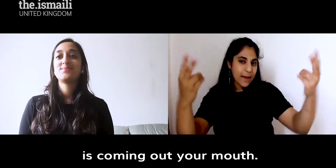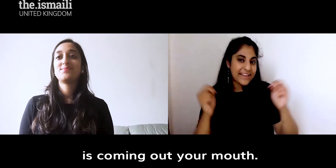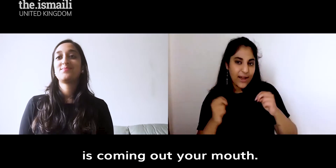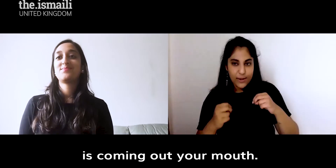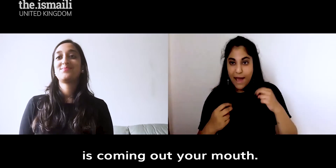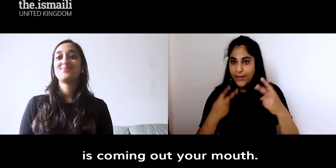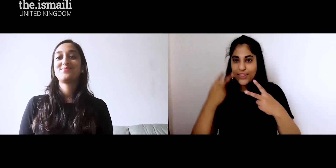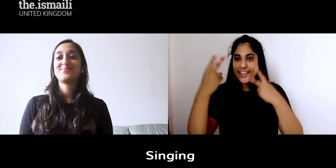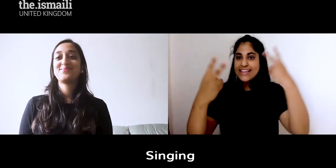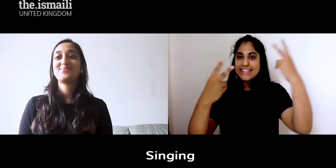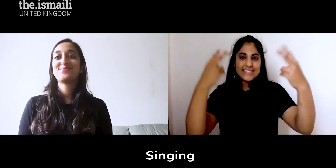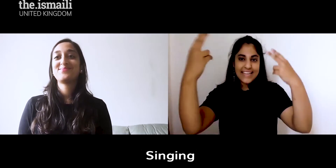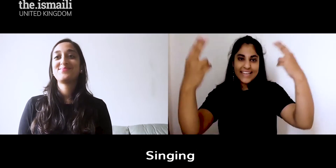out your mouth, singing.